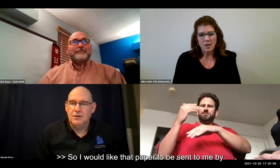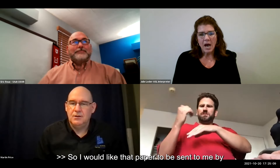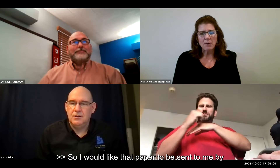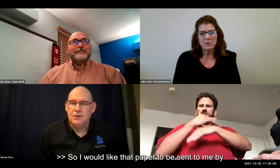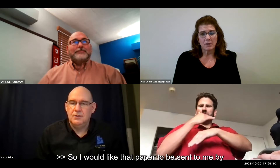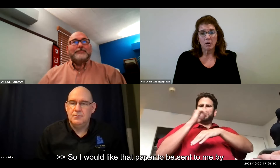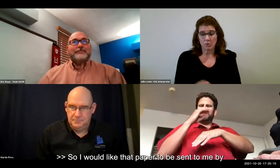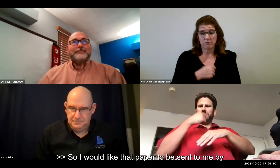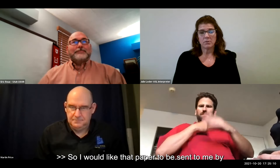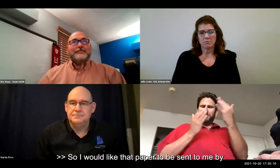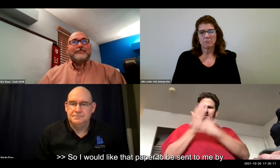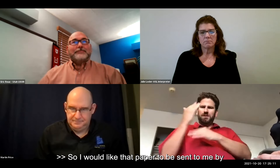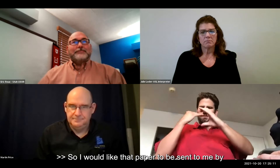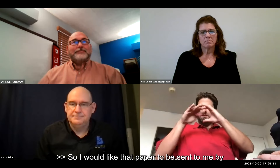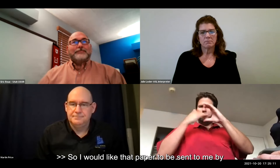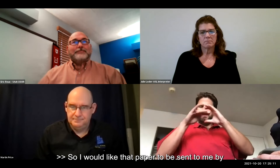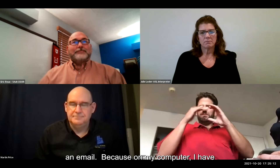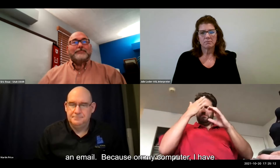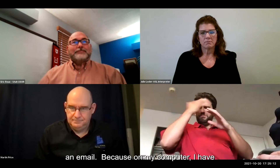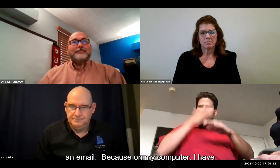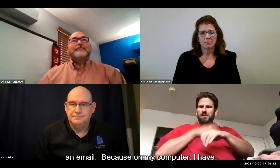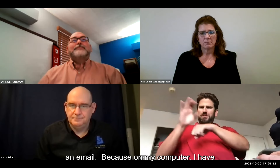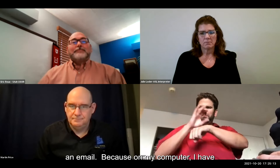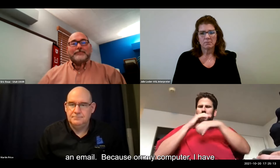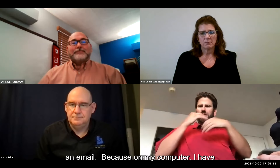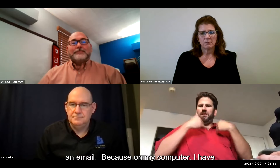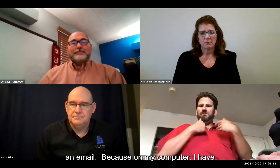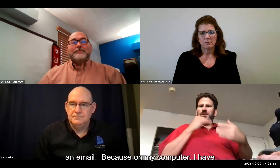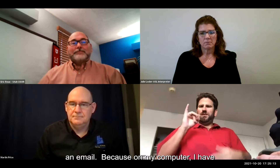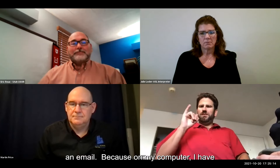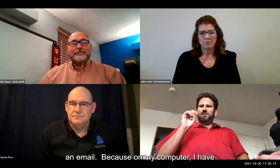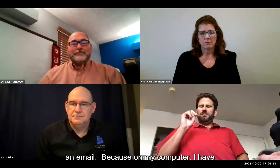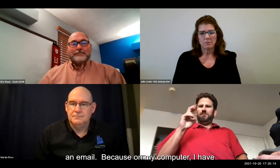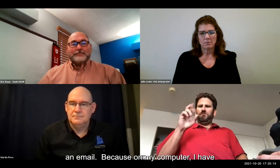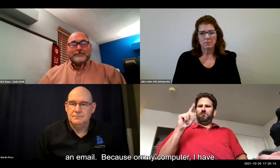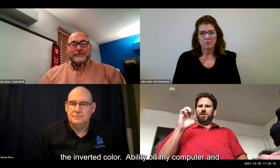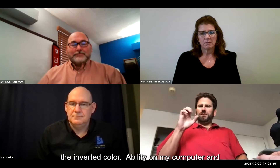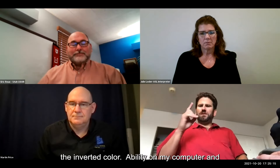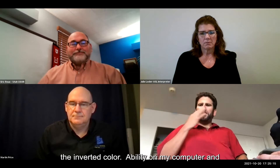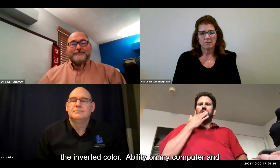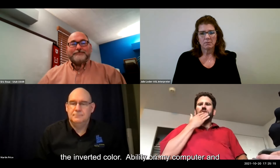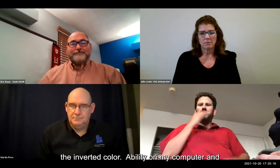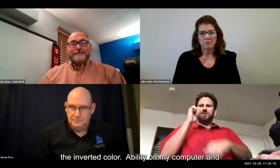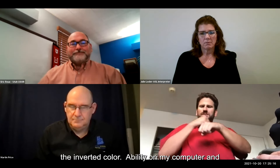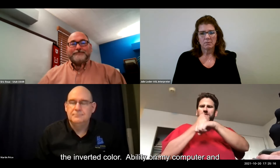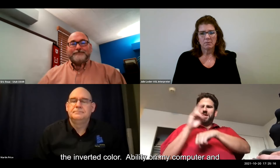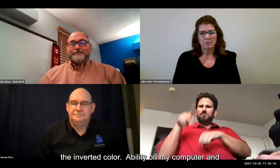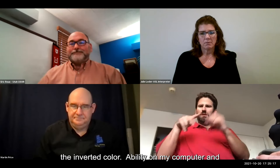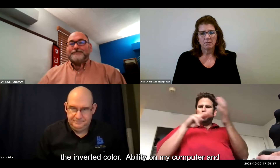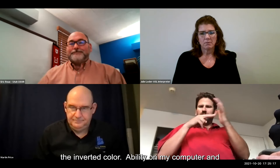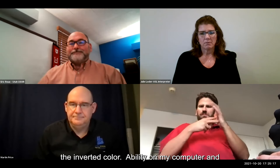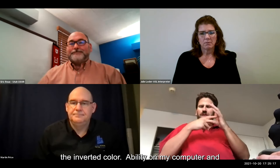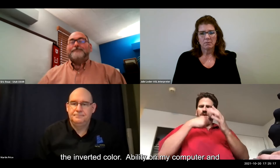So I would like that paper to be sent to me via email, because on my computer, I have the